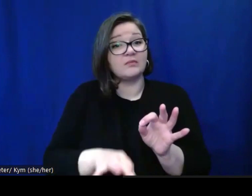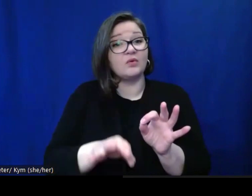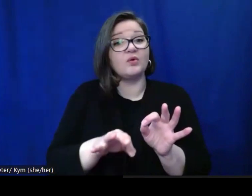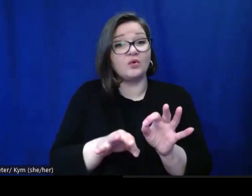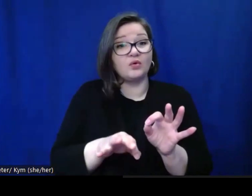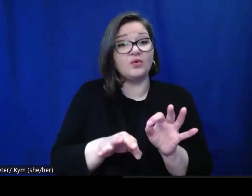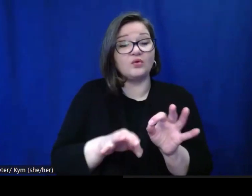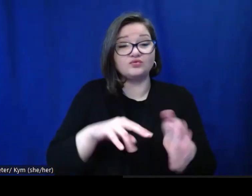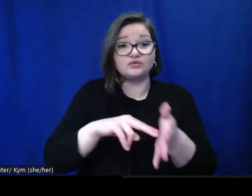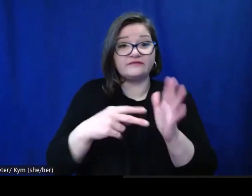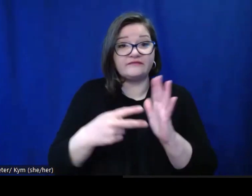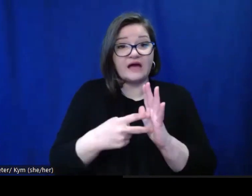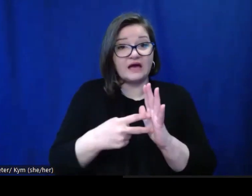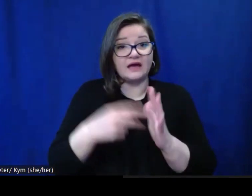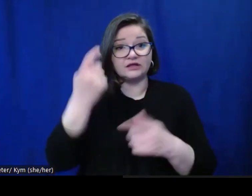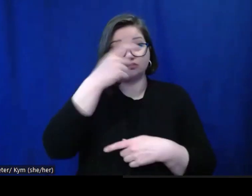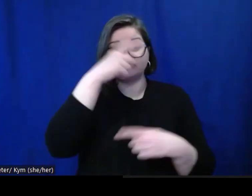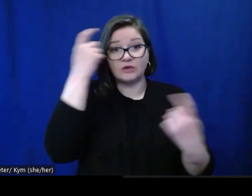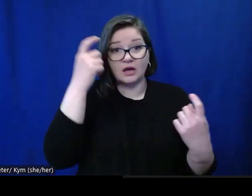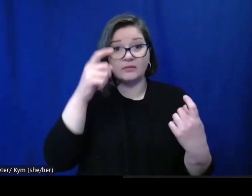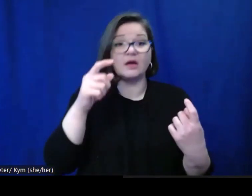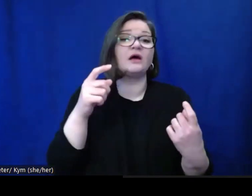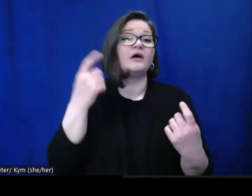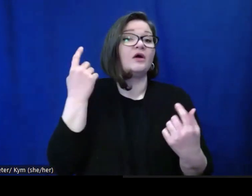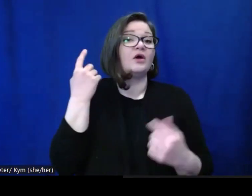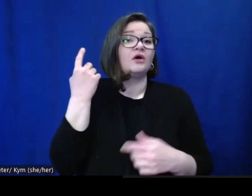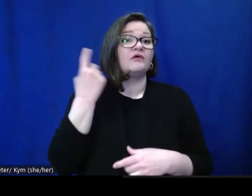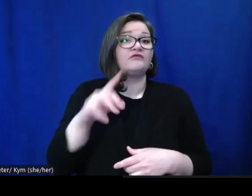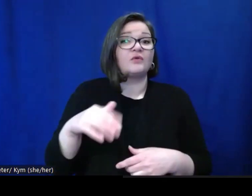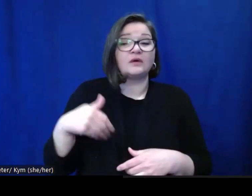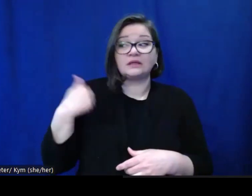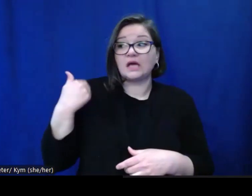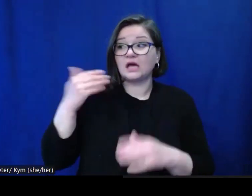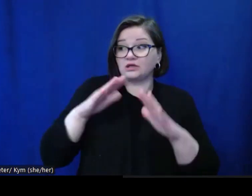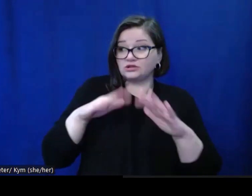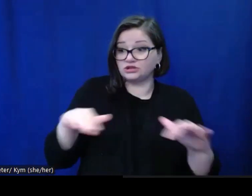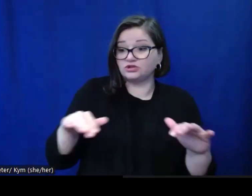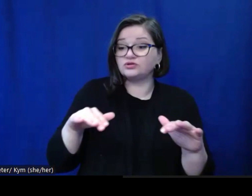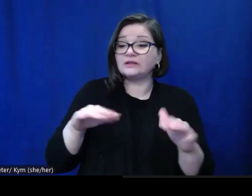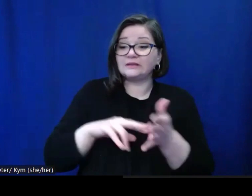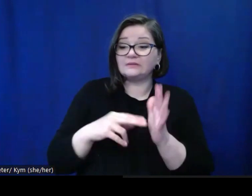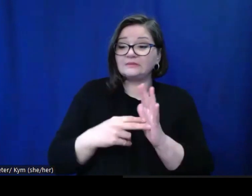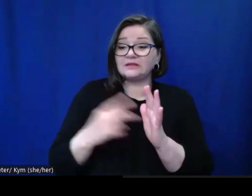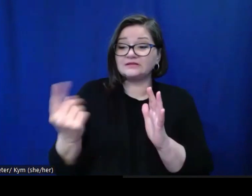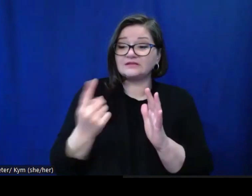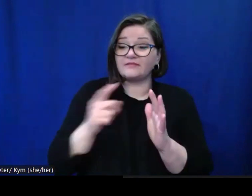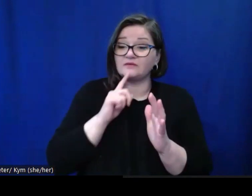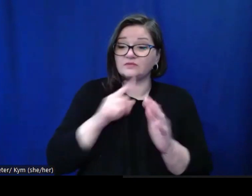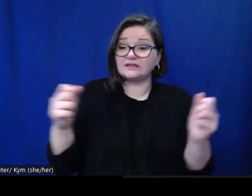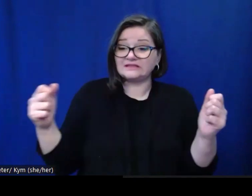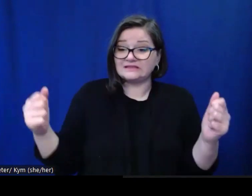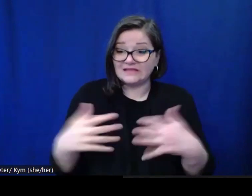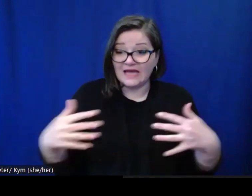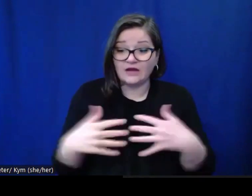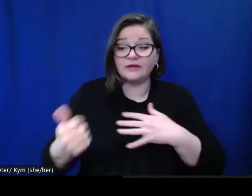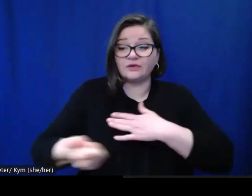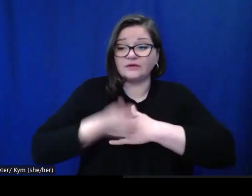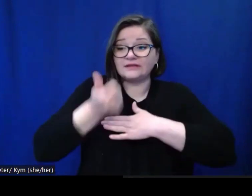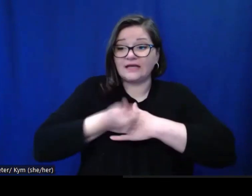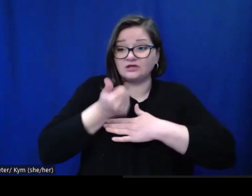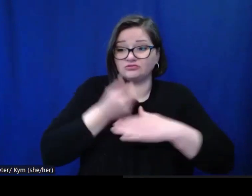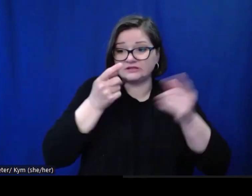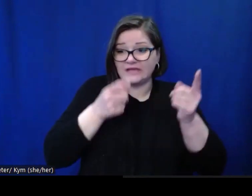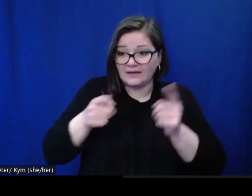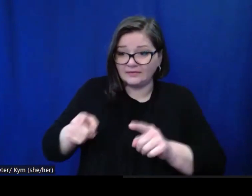to define trauma for young children, it's when something scary or dangerous happens